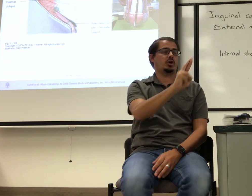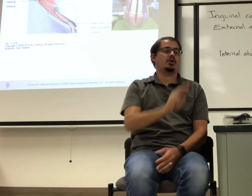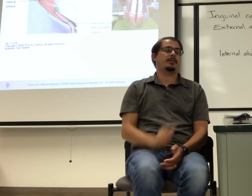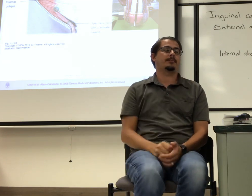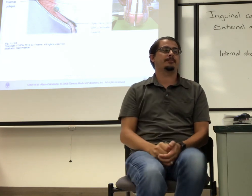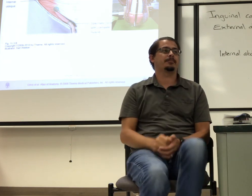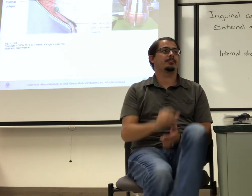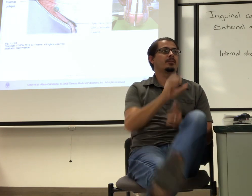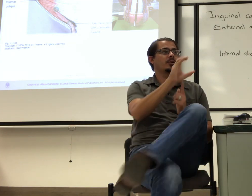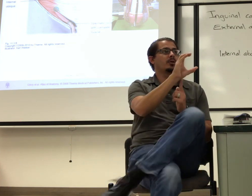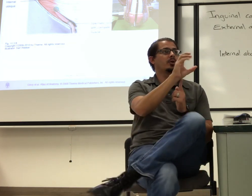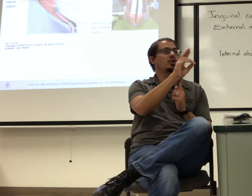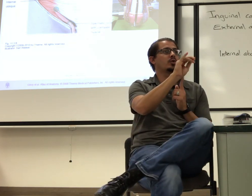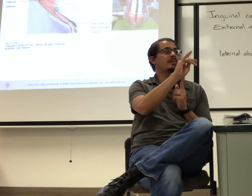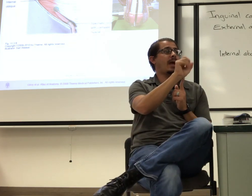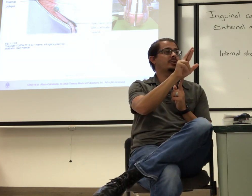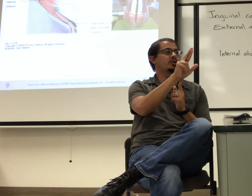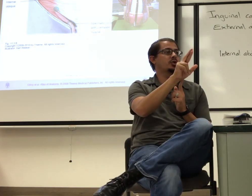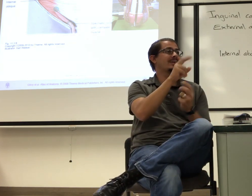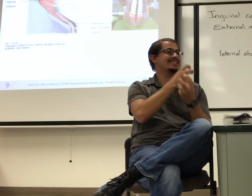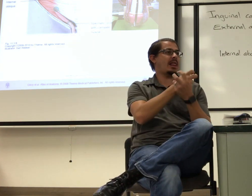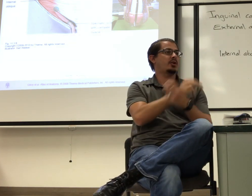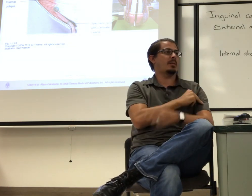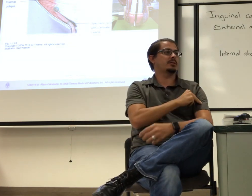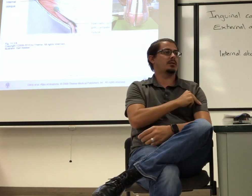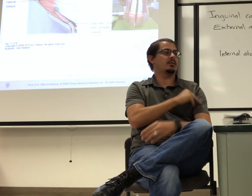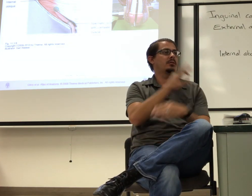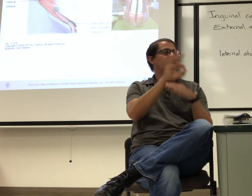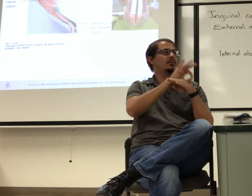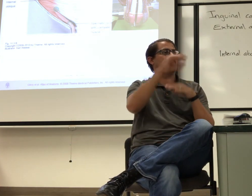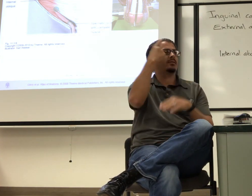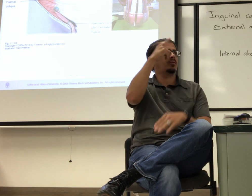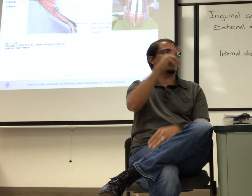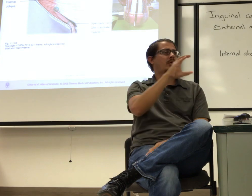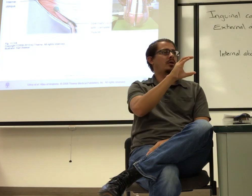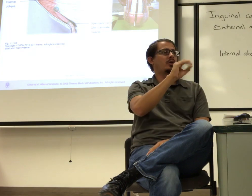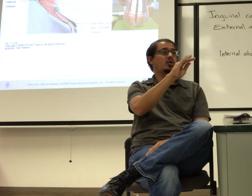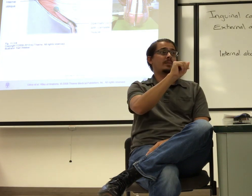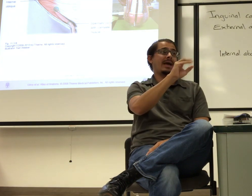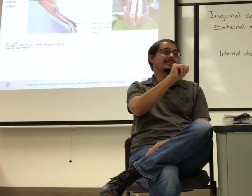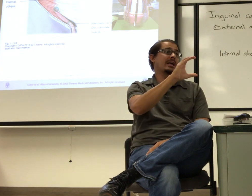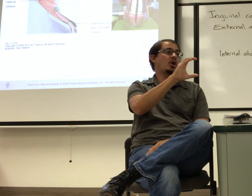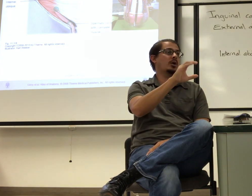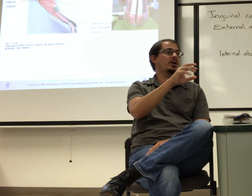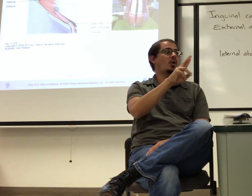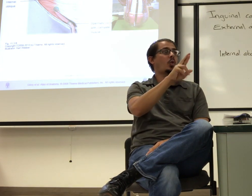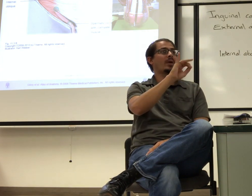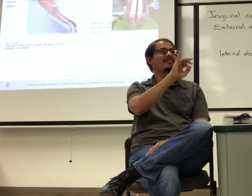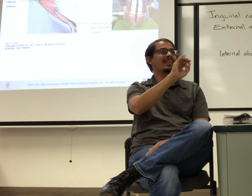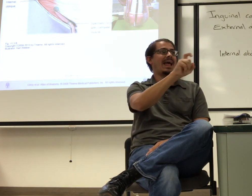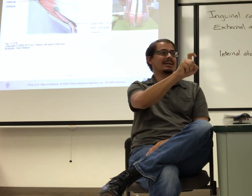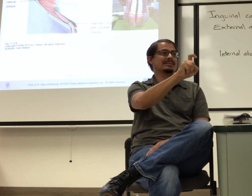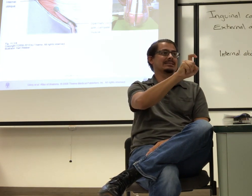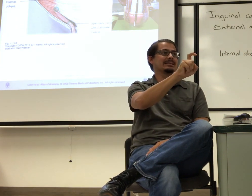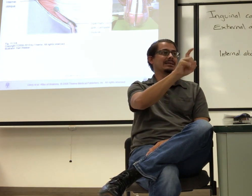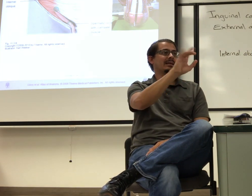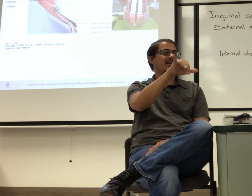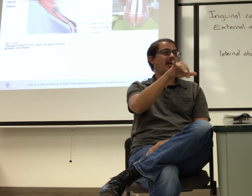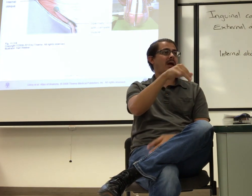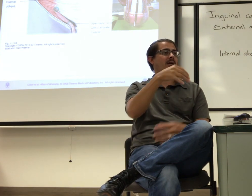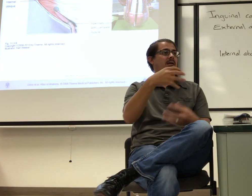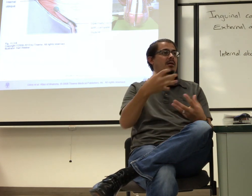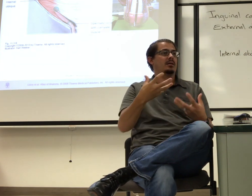So cremaster is skeletal muscle. And the function is called the cremasteric reflex, which draws the